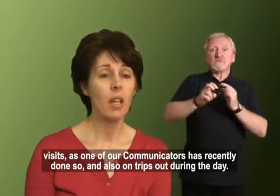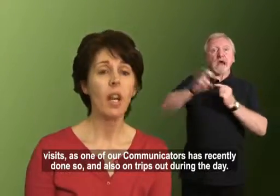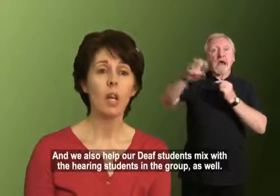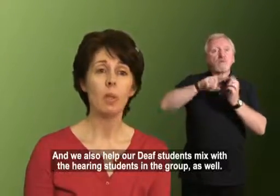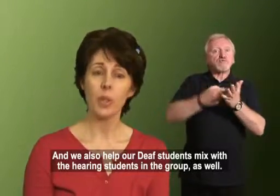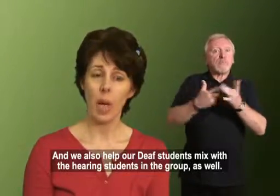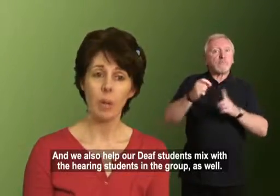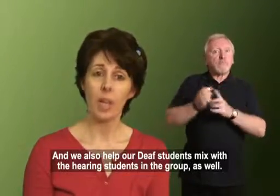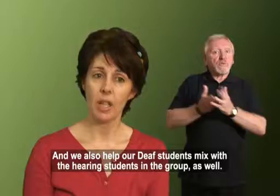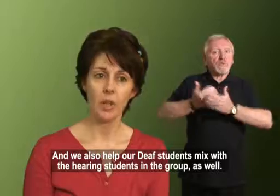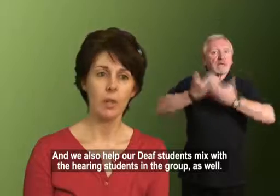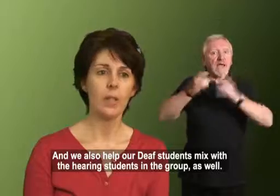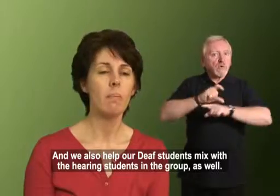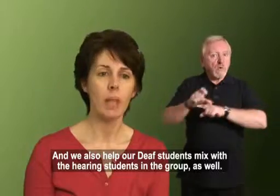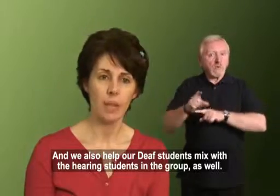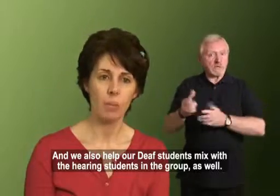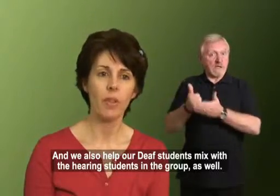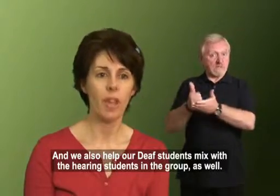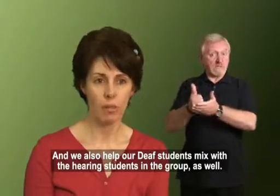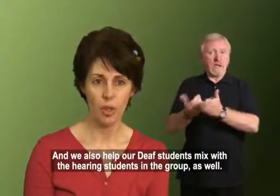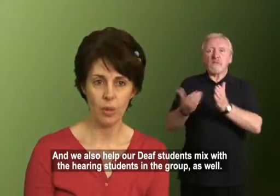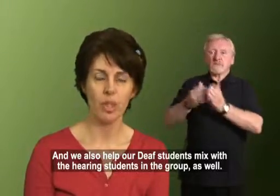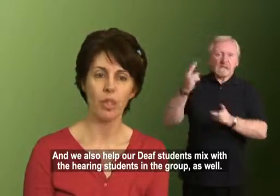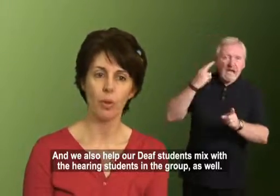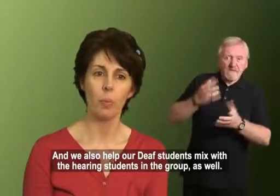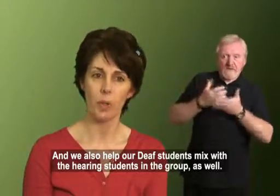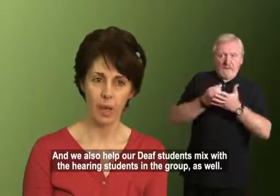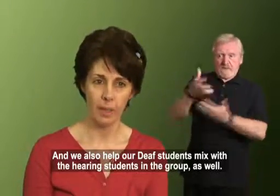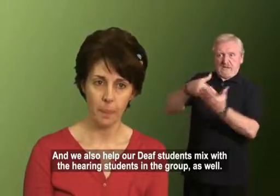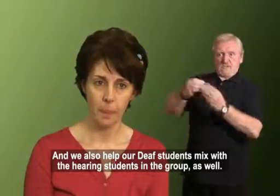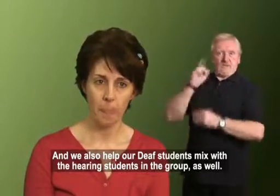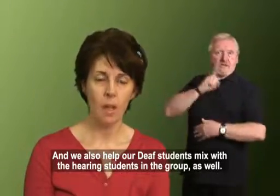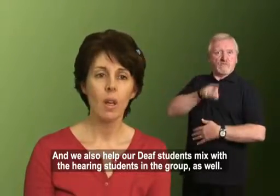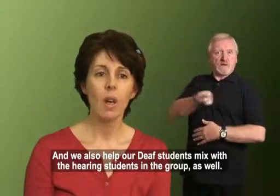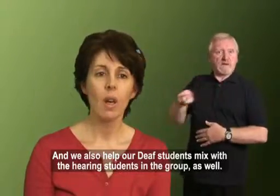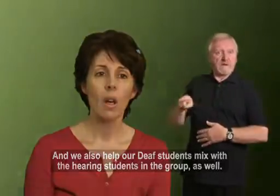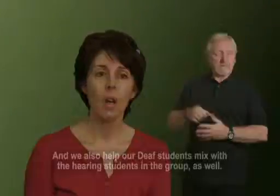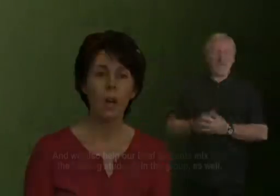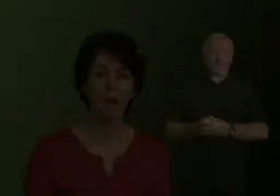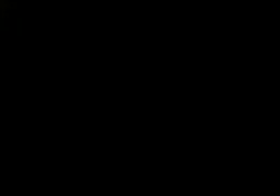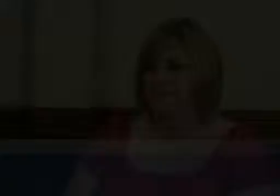day. And we also help our deaf students mix with the hearing students in the group as well.